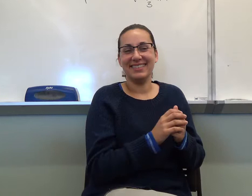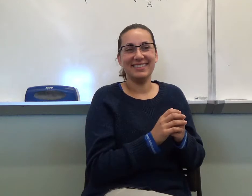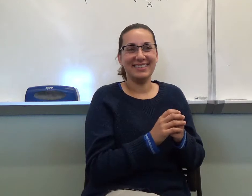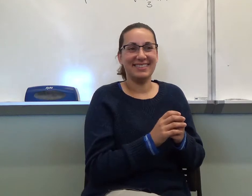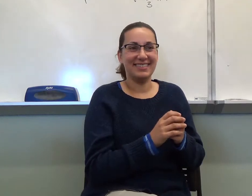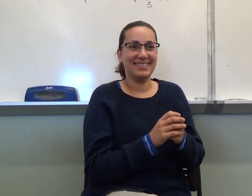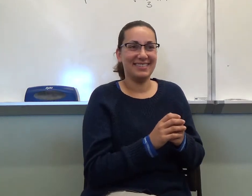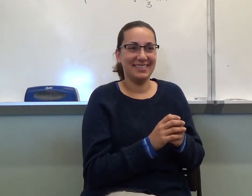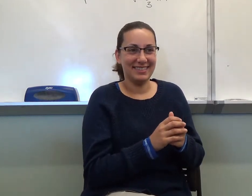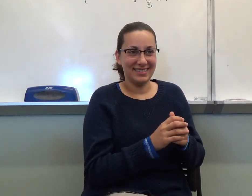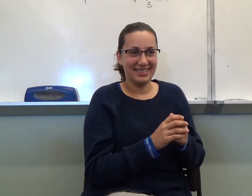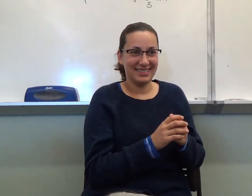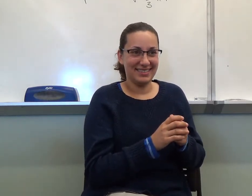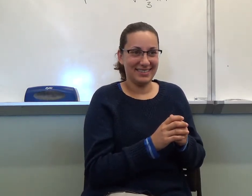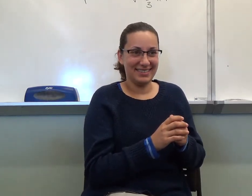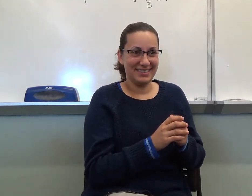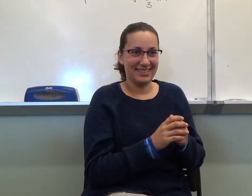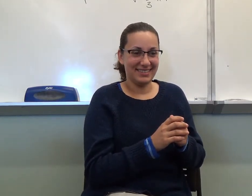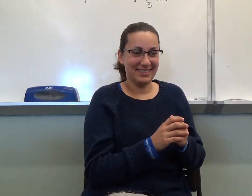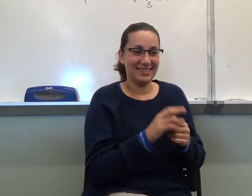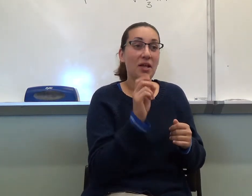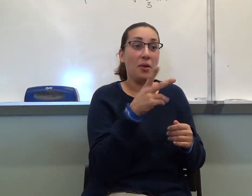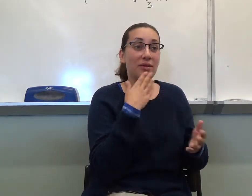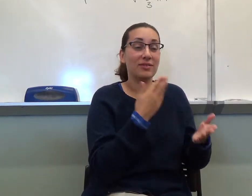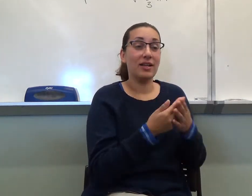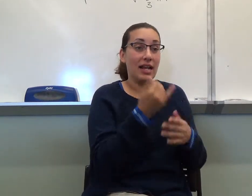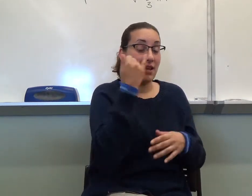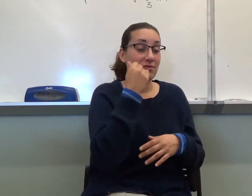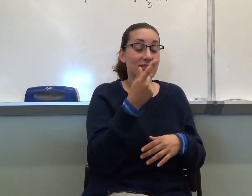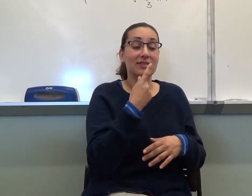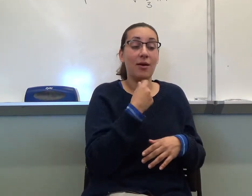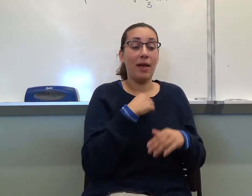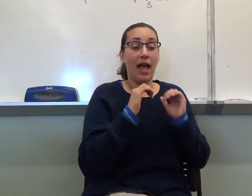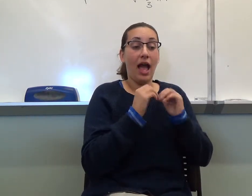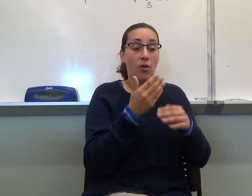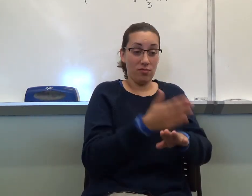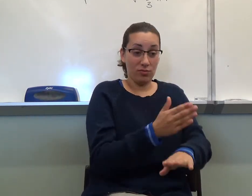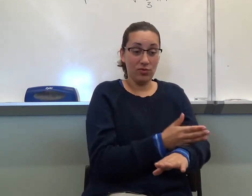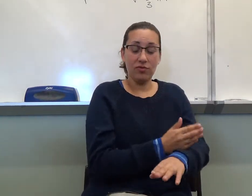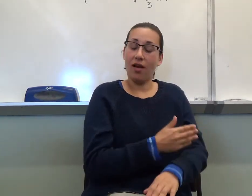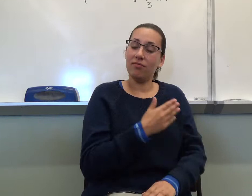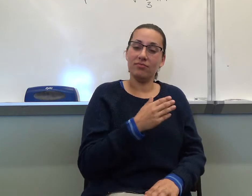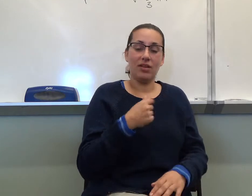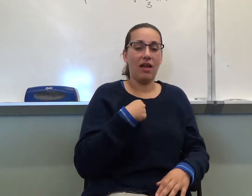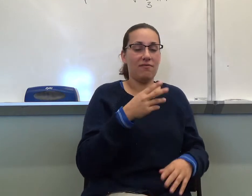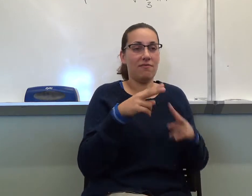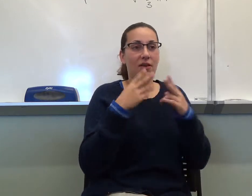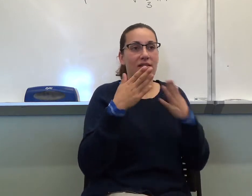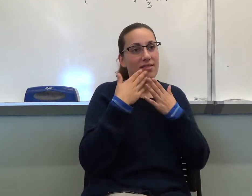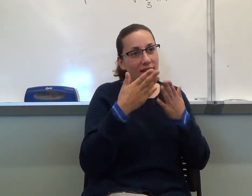the hurricane. That's the actual name of the hurricane. And you've got the date.